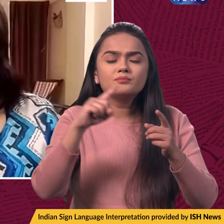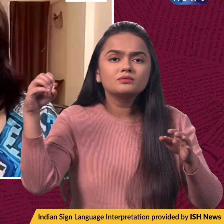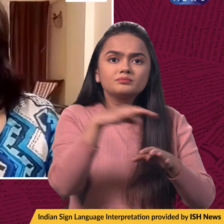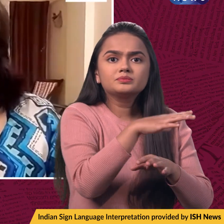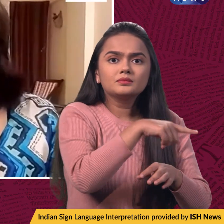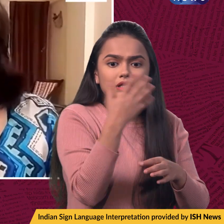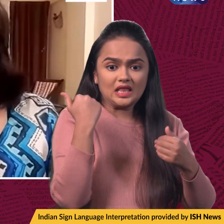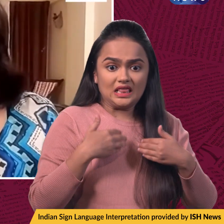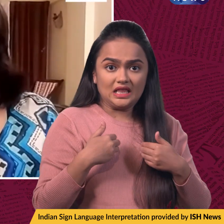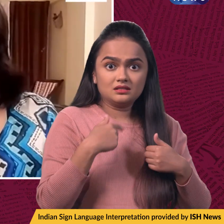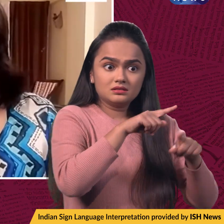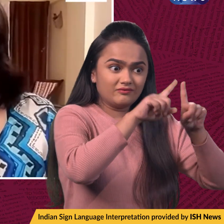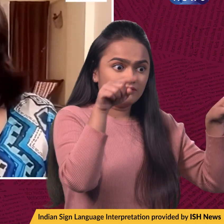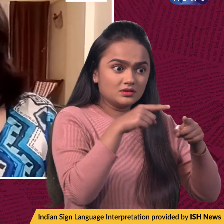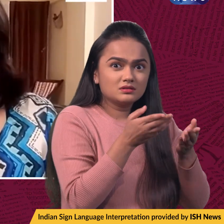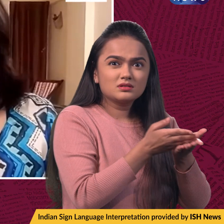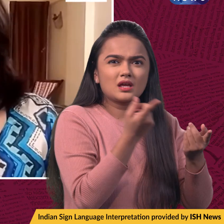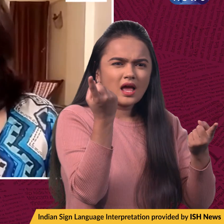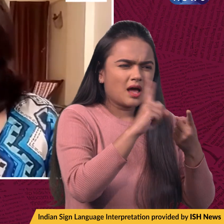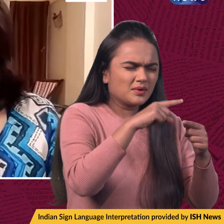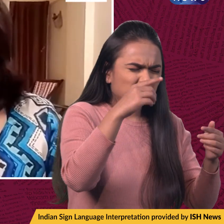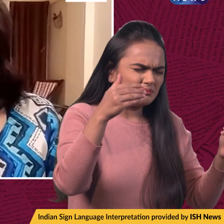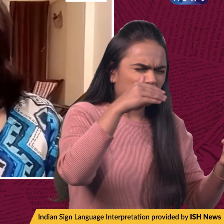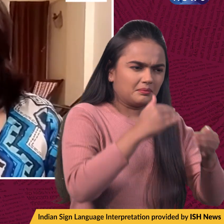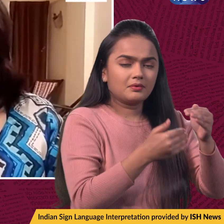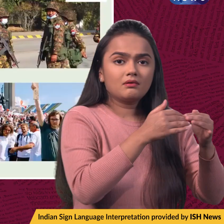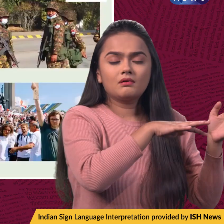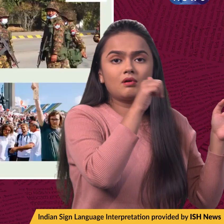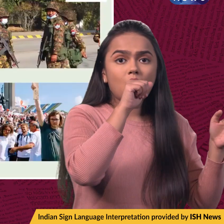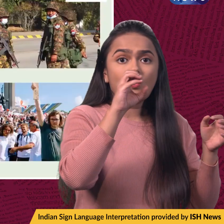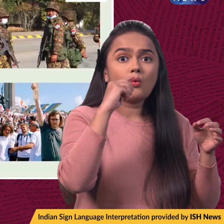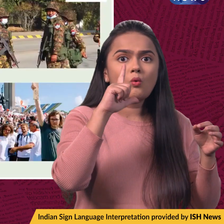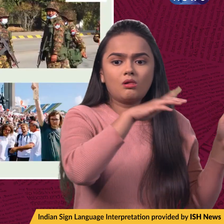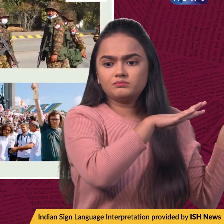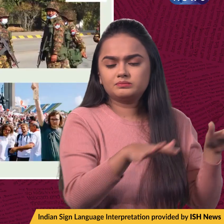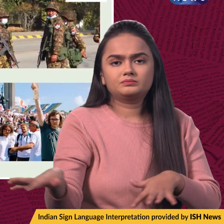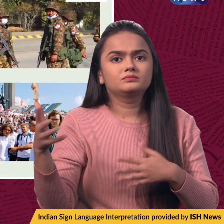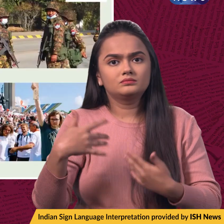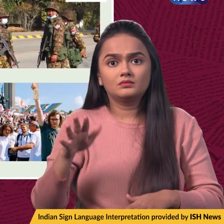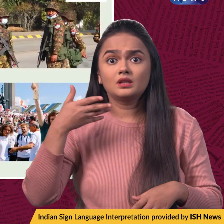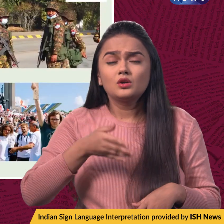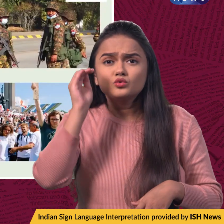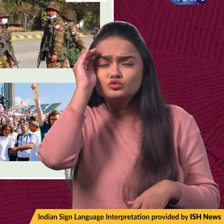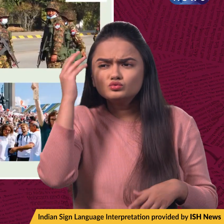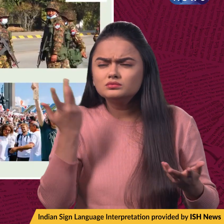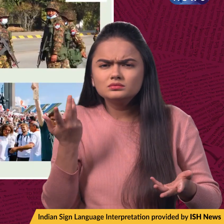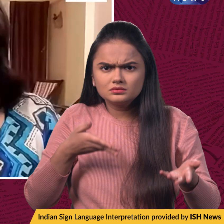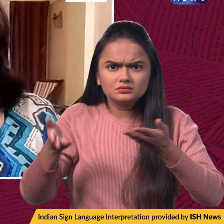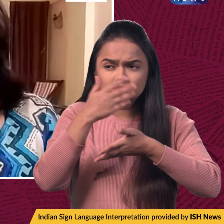that occurred on Thursday from a vessel due to rupture. News from across the globe right now. Our